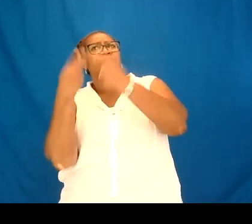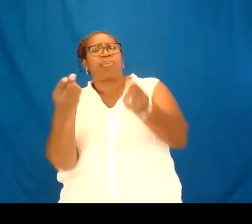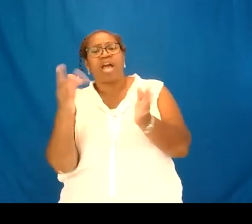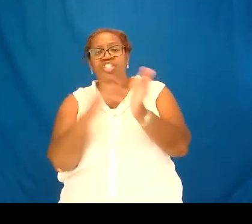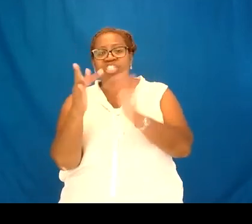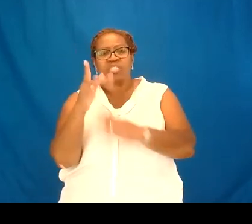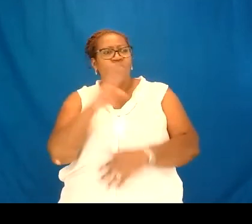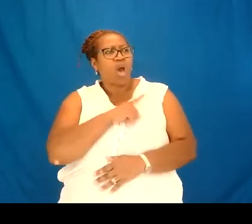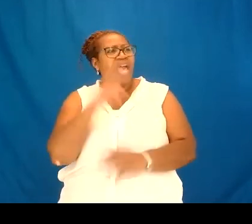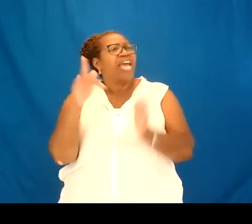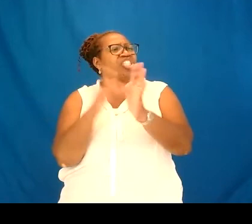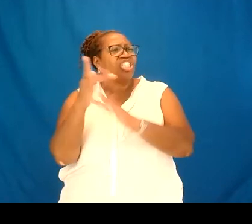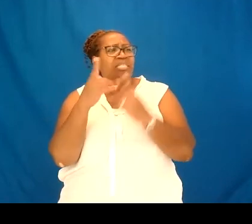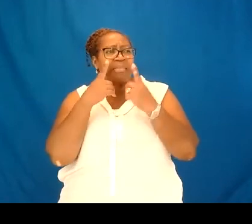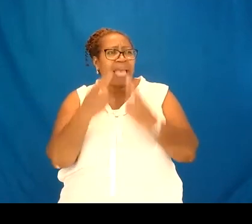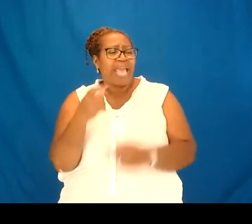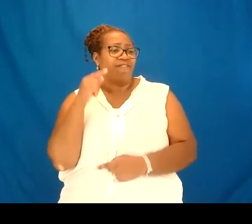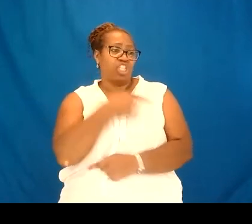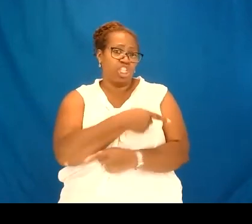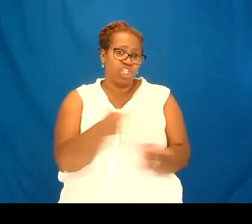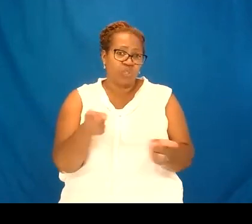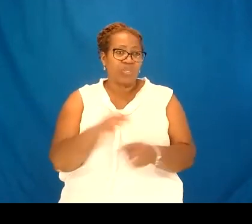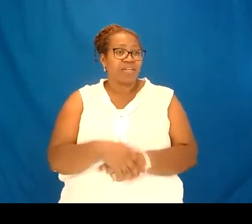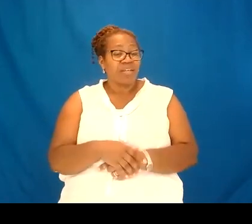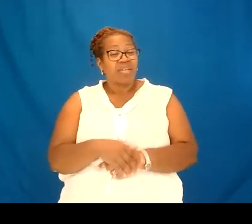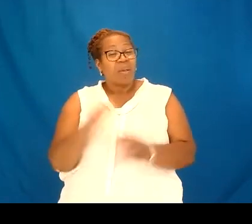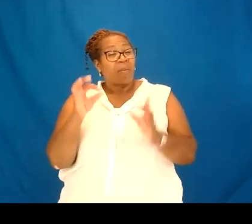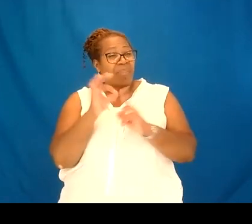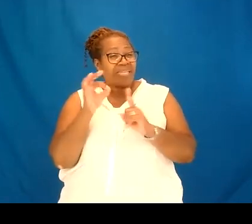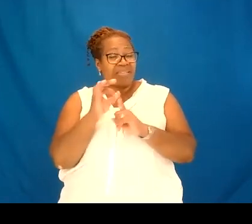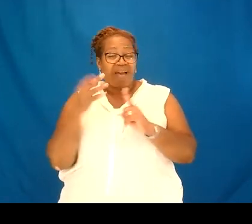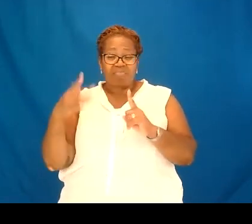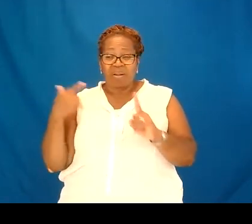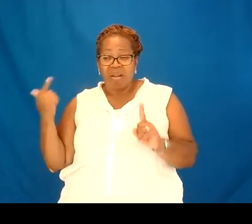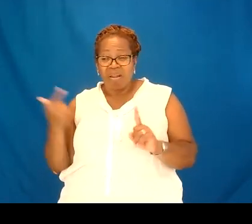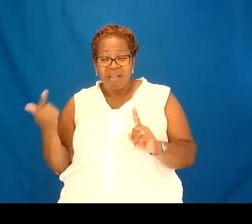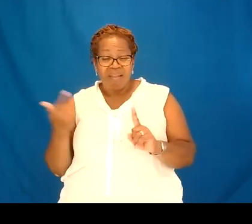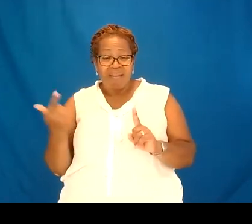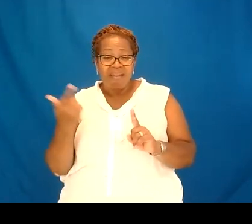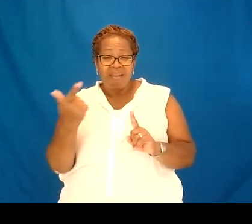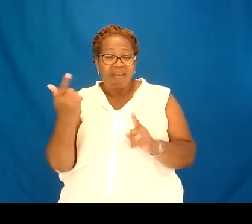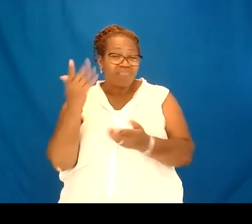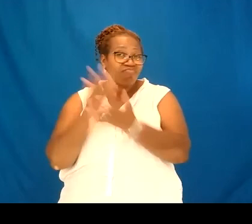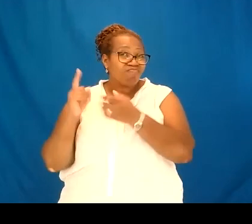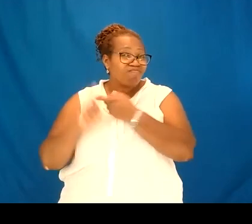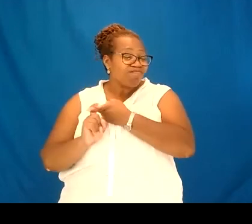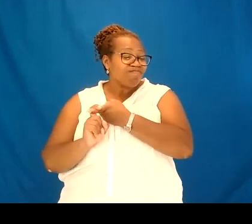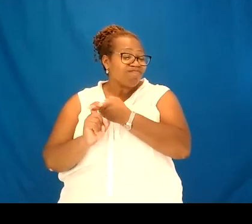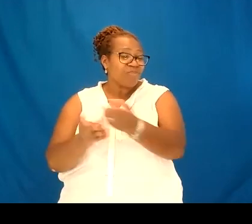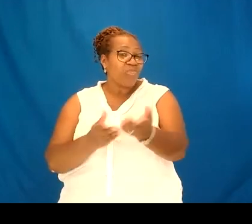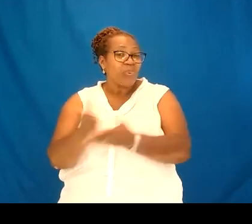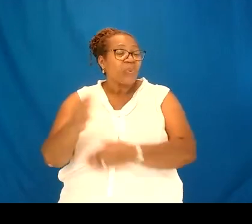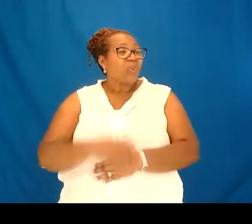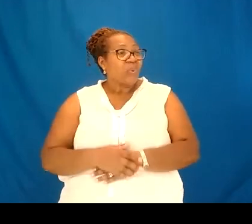come a long way. And in addition to casting nets, is now casting his cares on Jesus and inviting us to do the